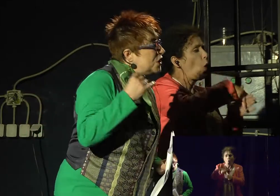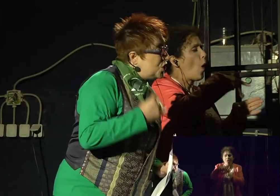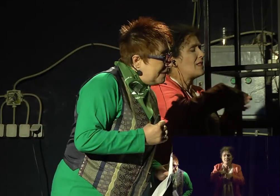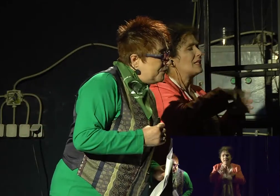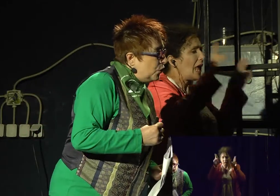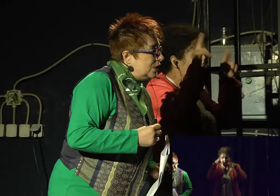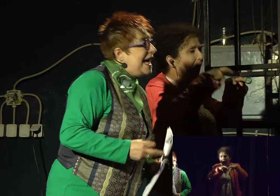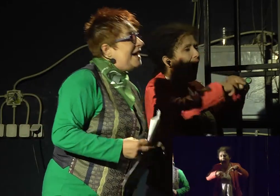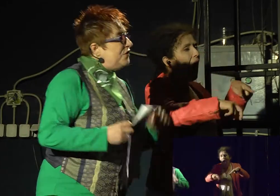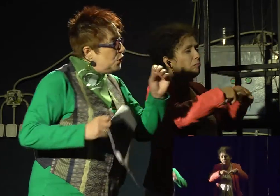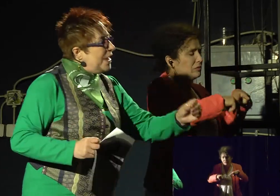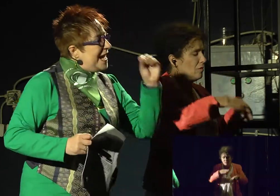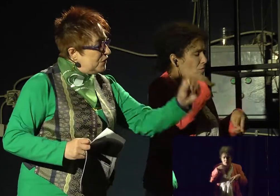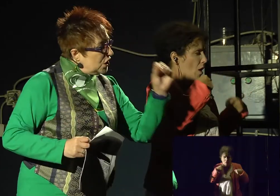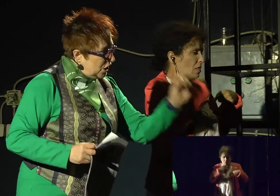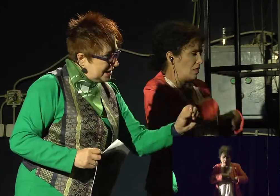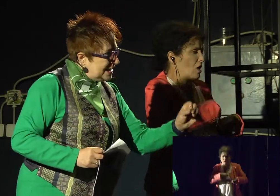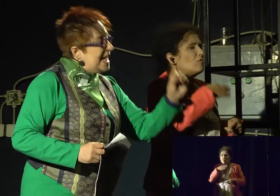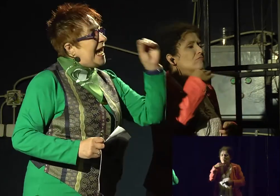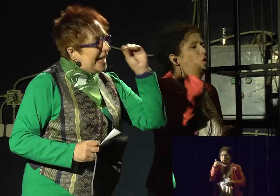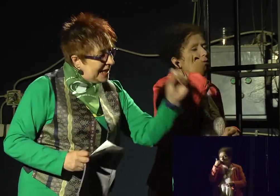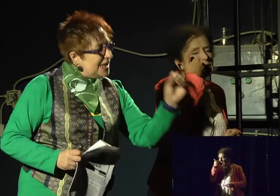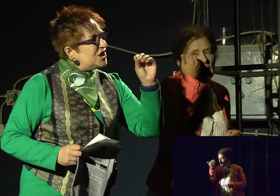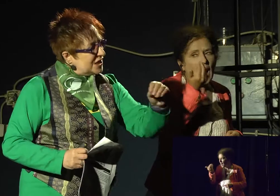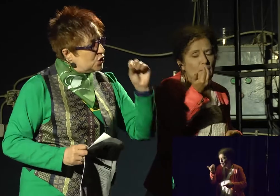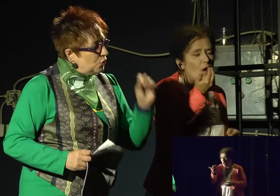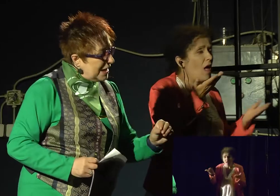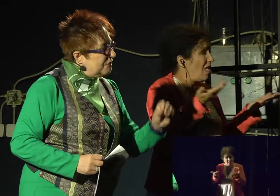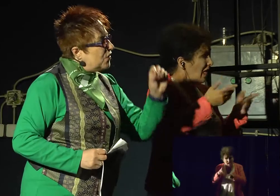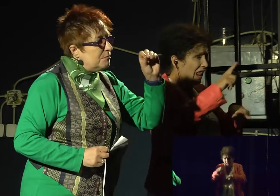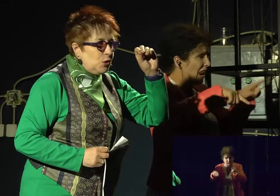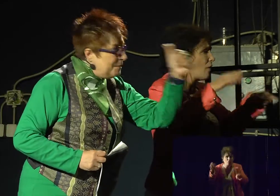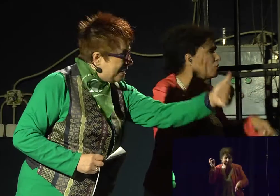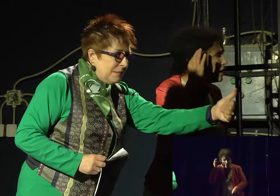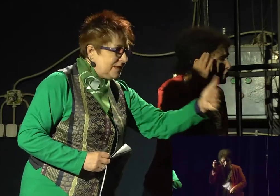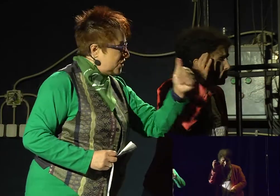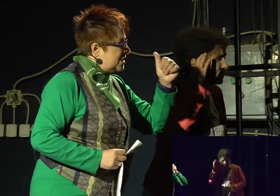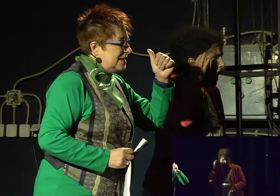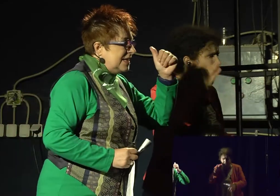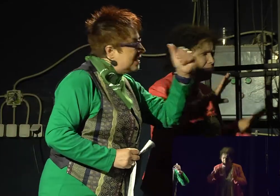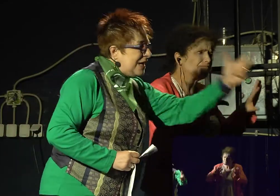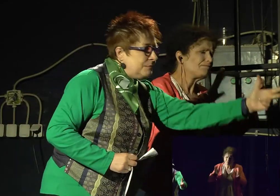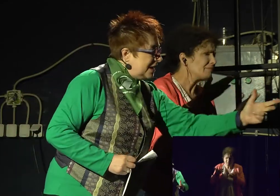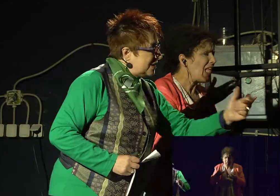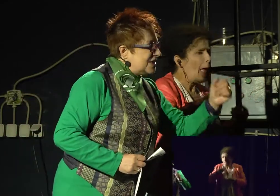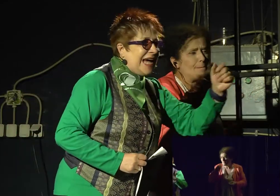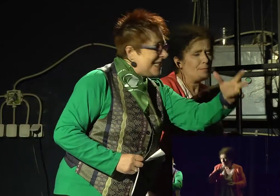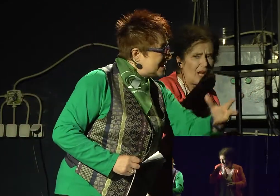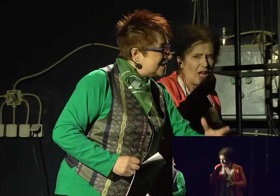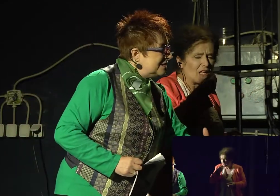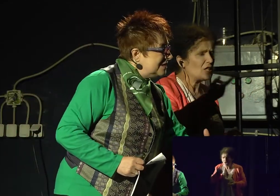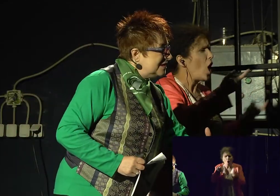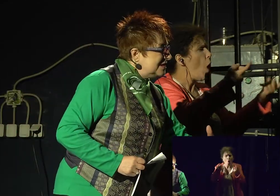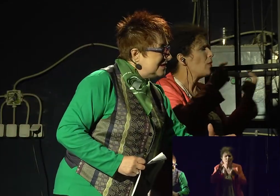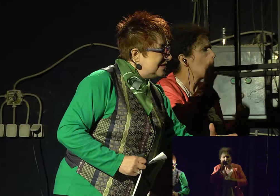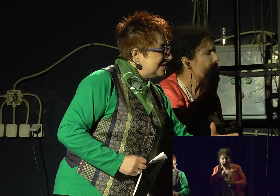and very shameful. Have you ever heard any such story from your mothers, grandmothers, aunts?